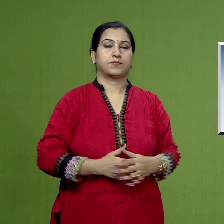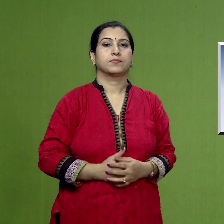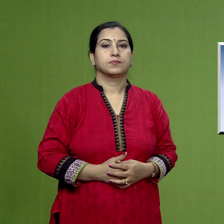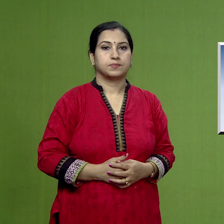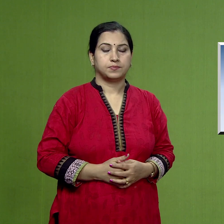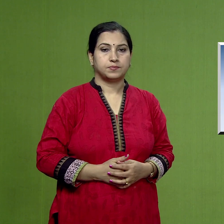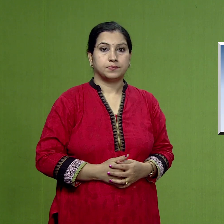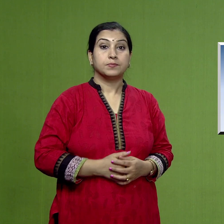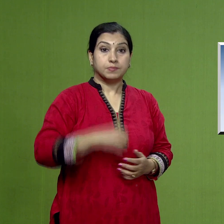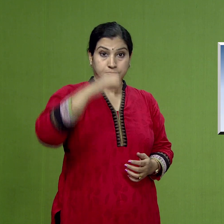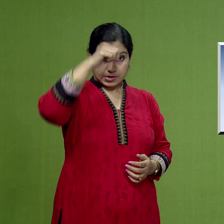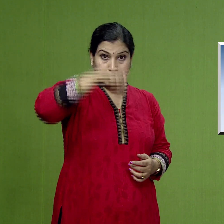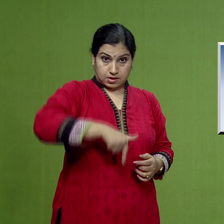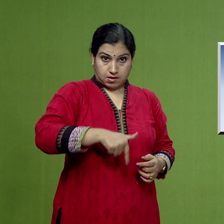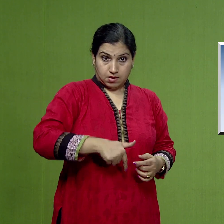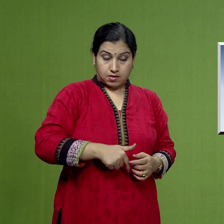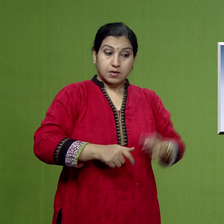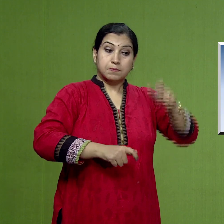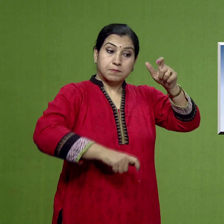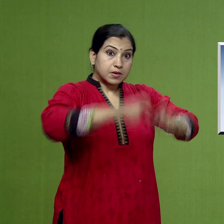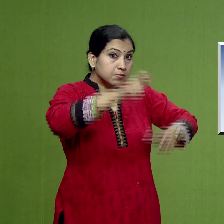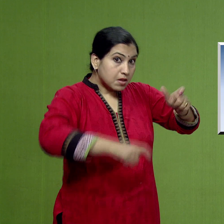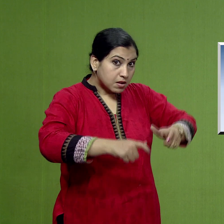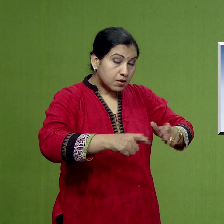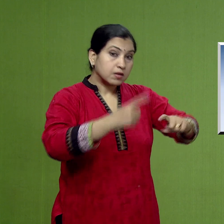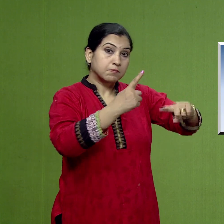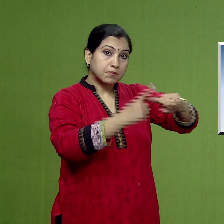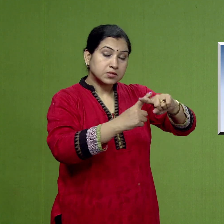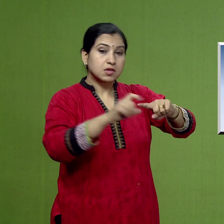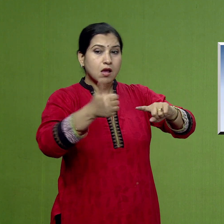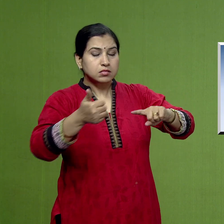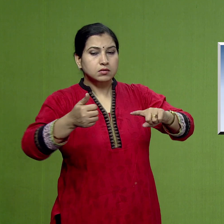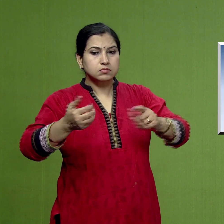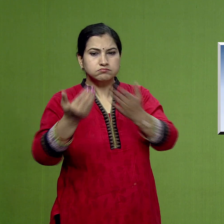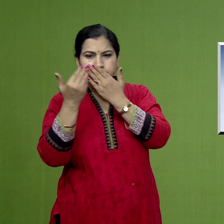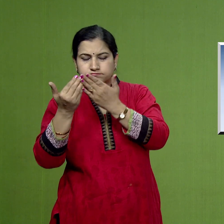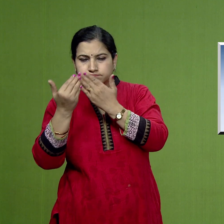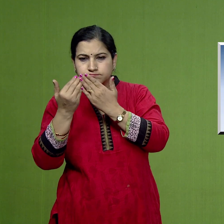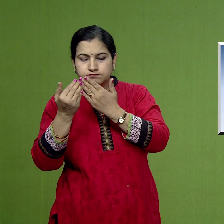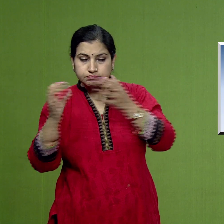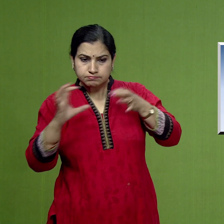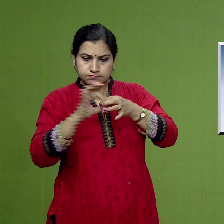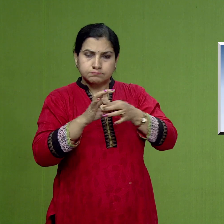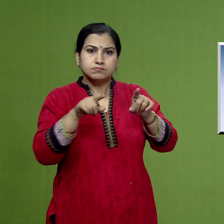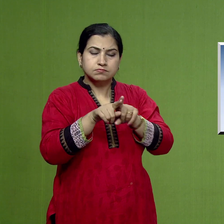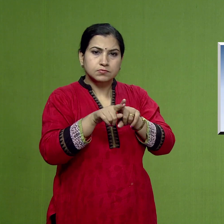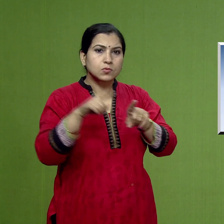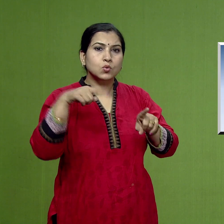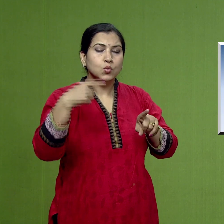In India, population and related study is done by an